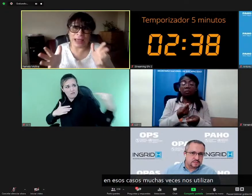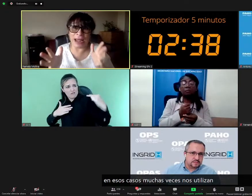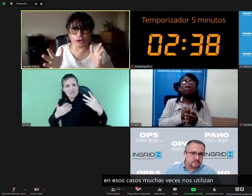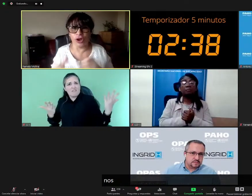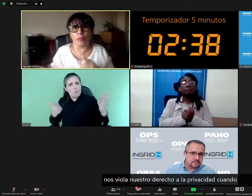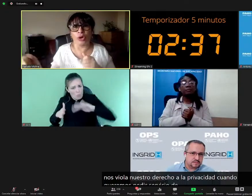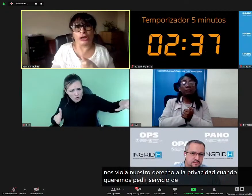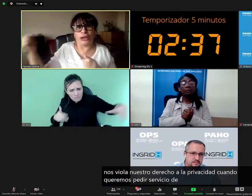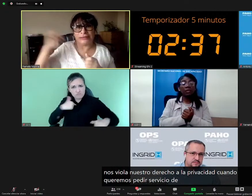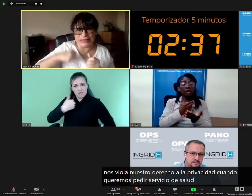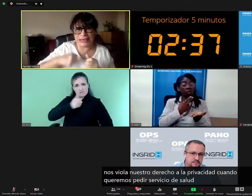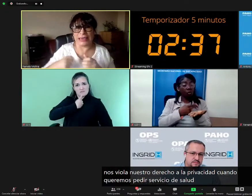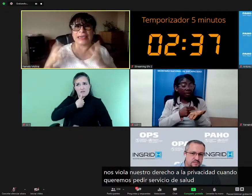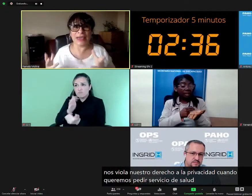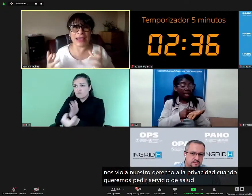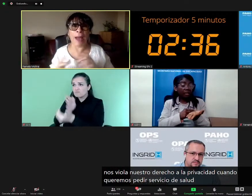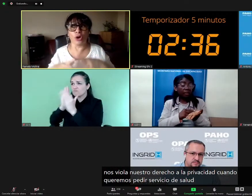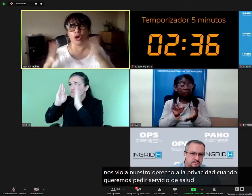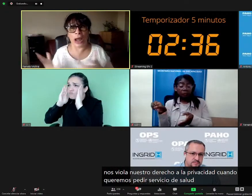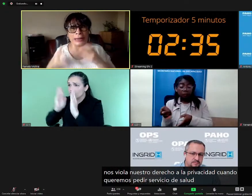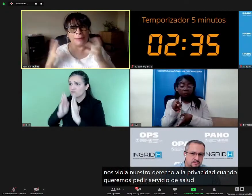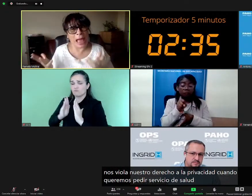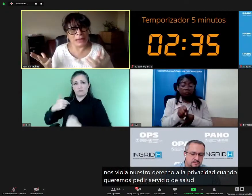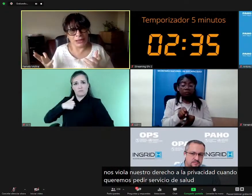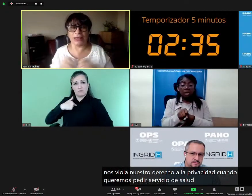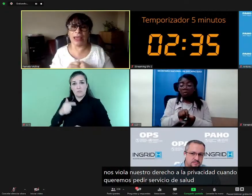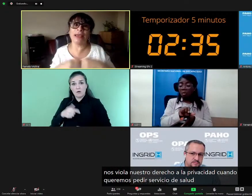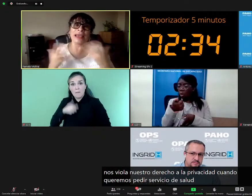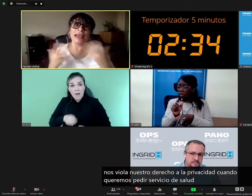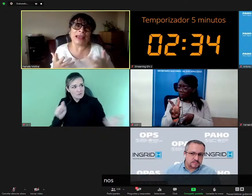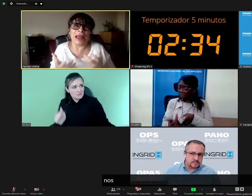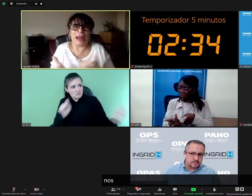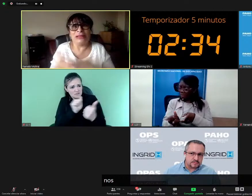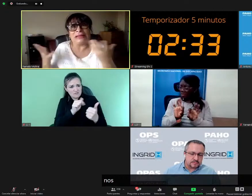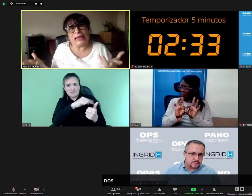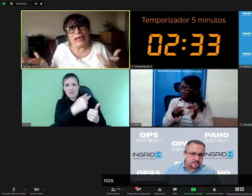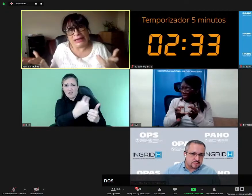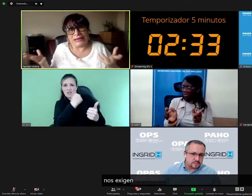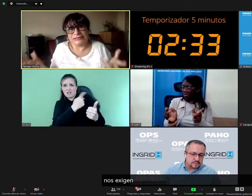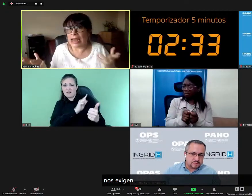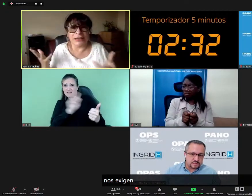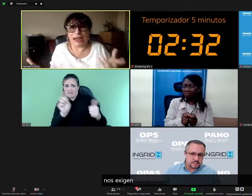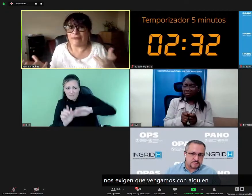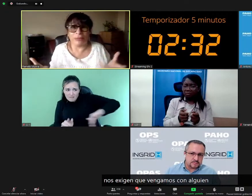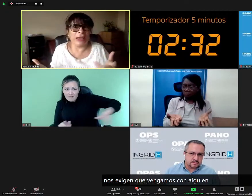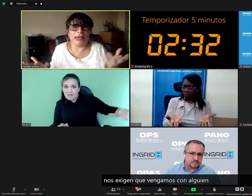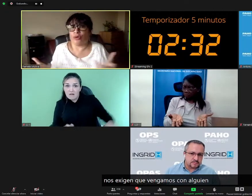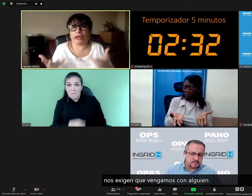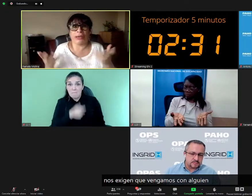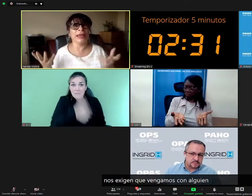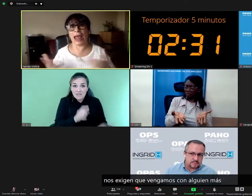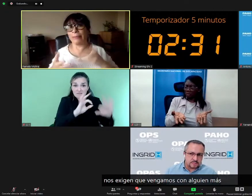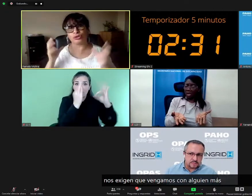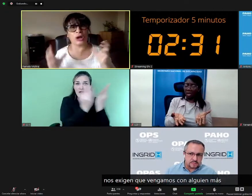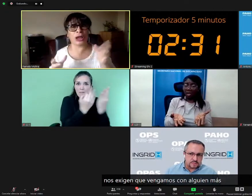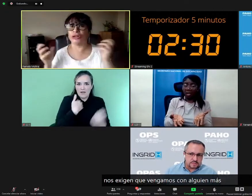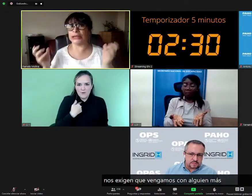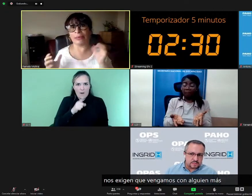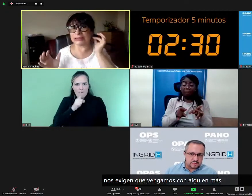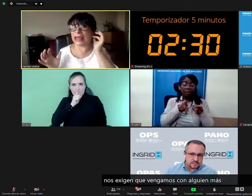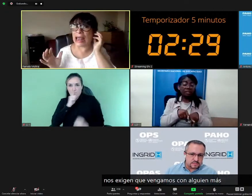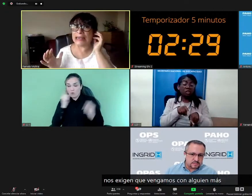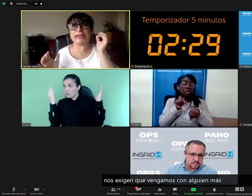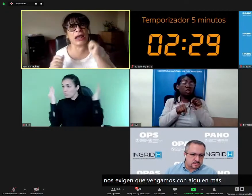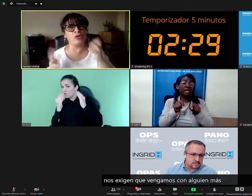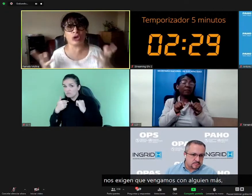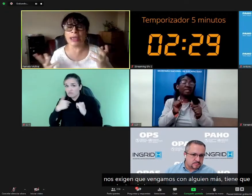for reproductive or sexual health services because we are forced to go with someone else a